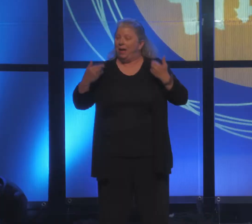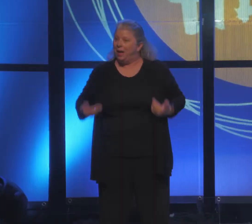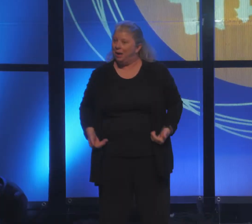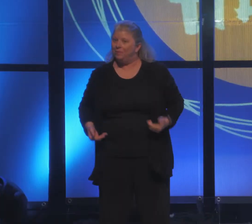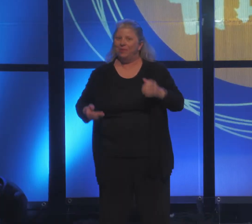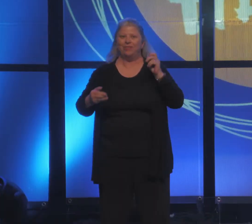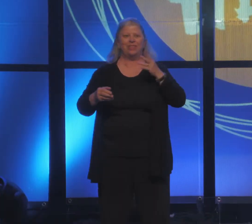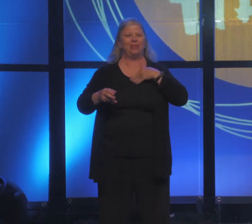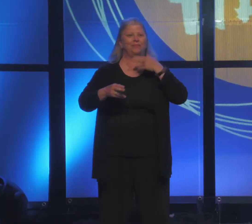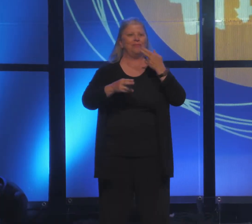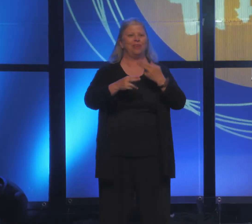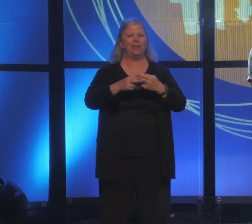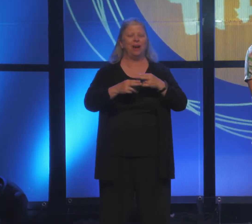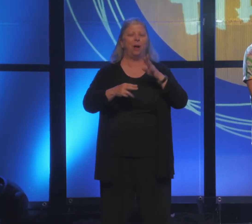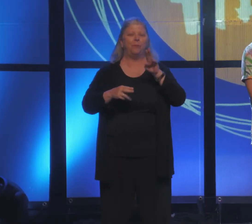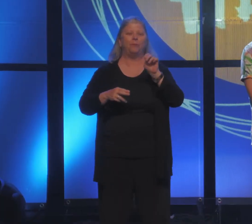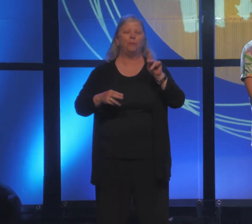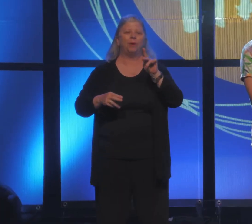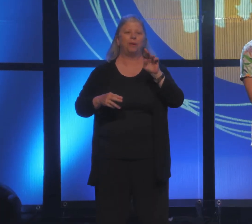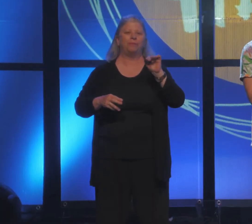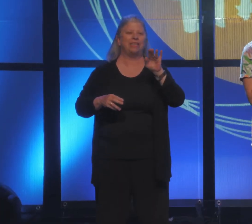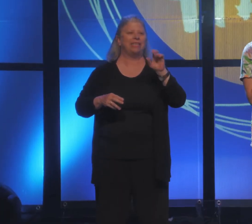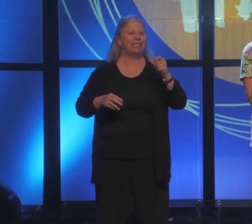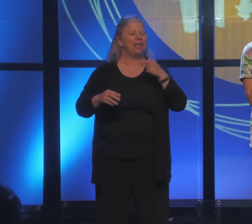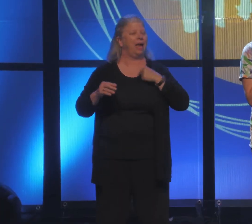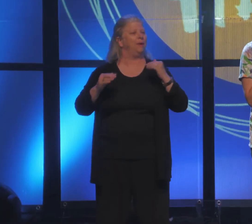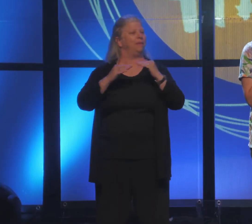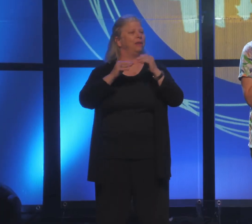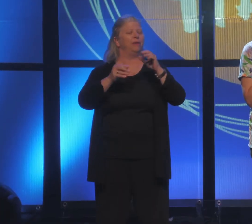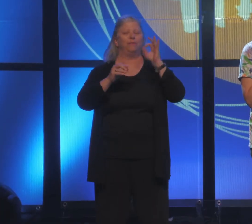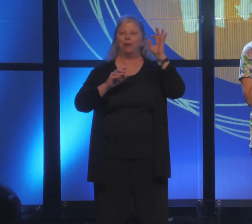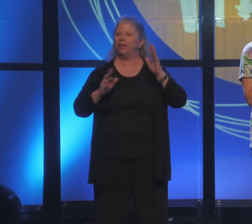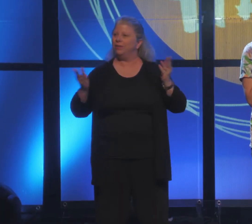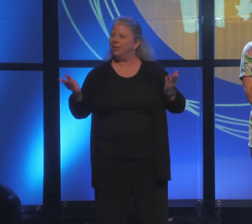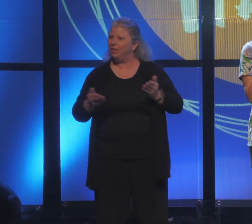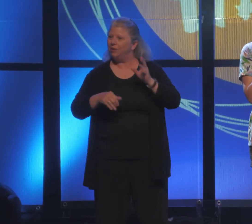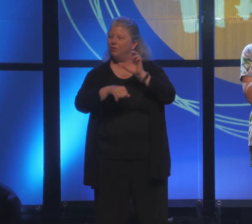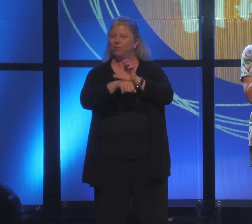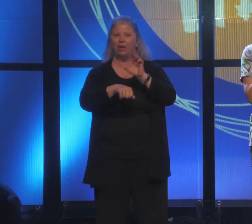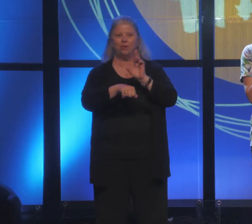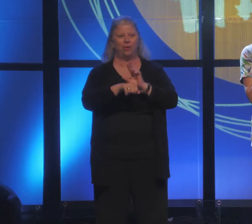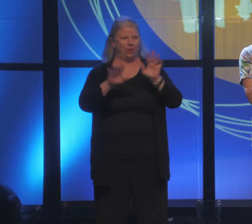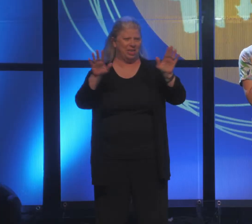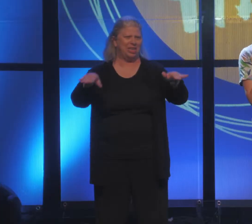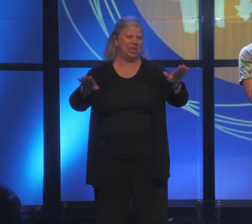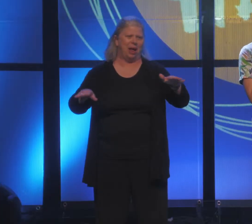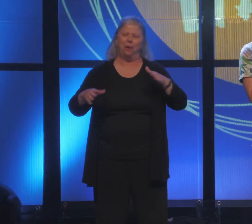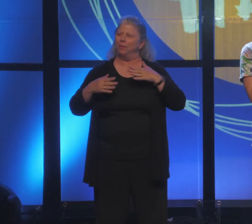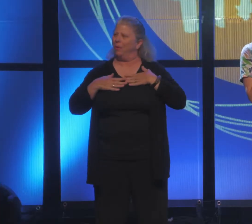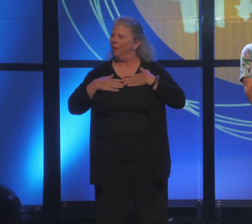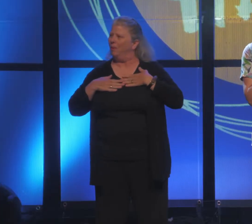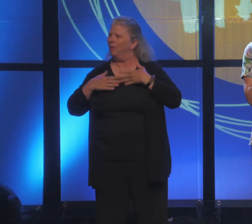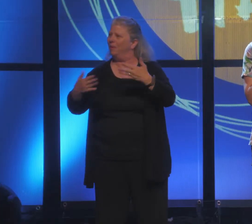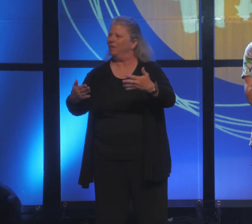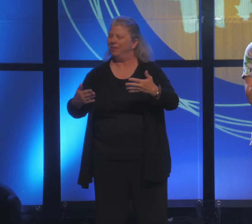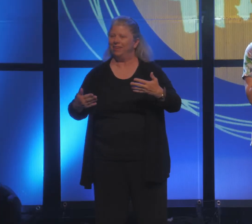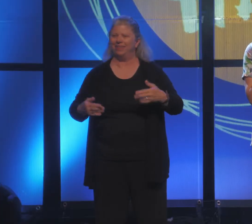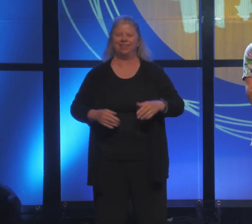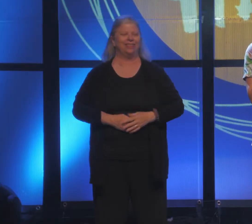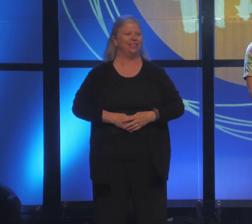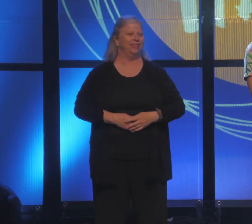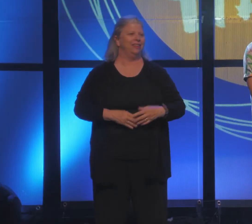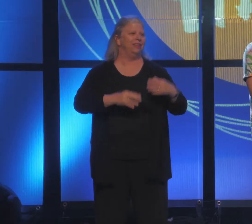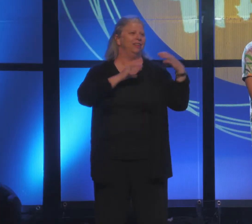okay. My name is Brooke Weens. I am an associate pastor here at Crossroads. You can sit down, please. Take a load